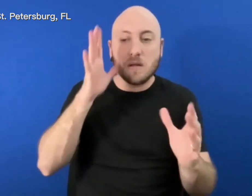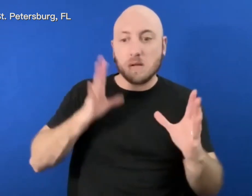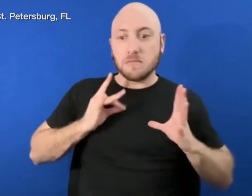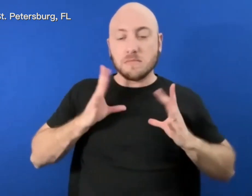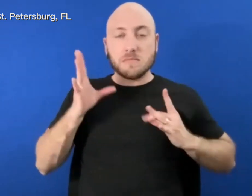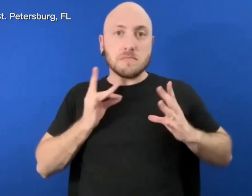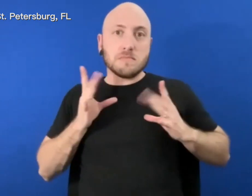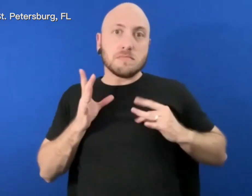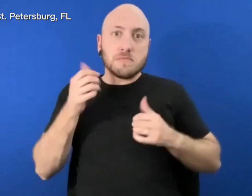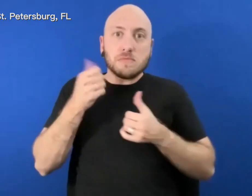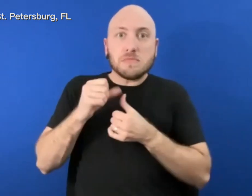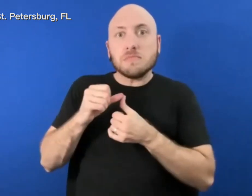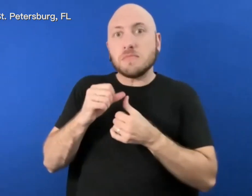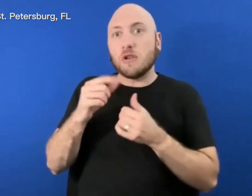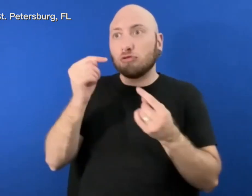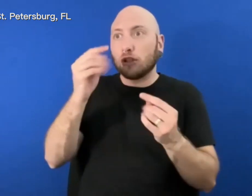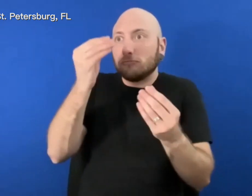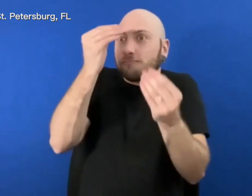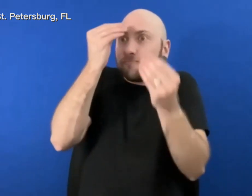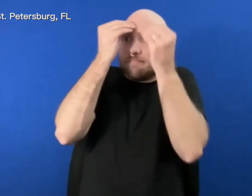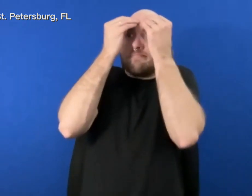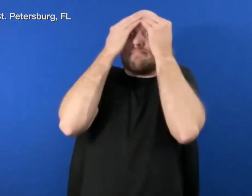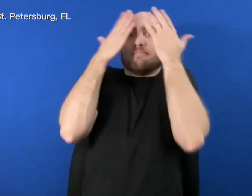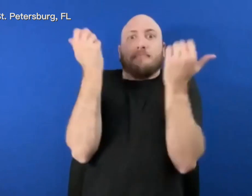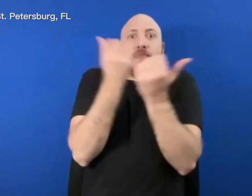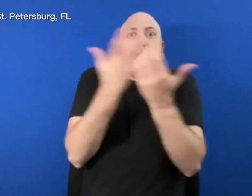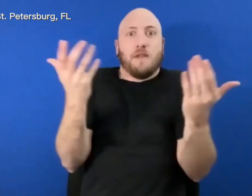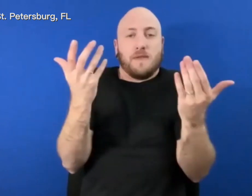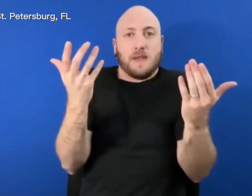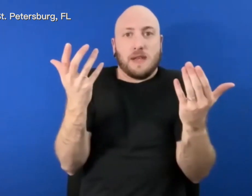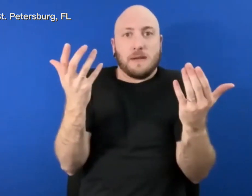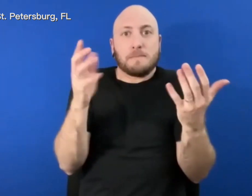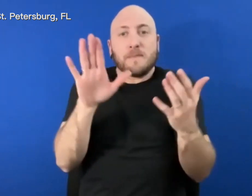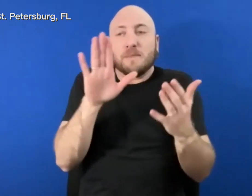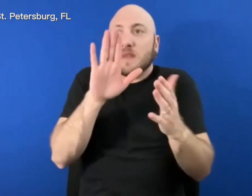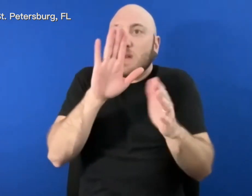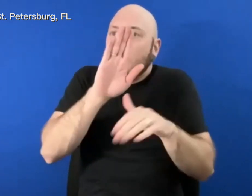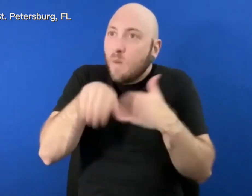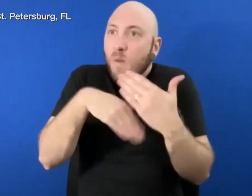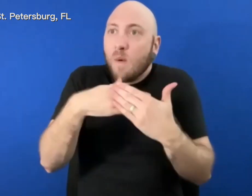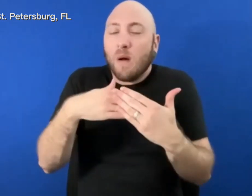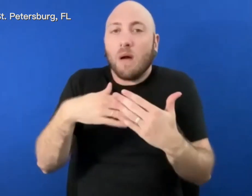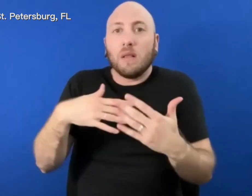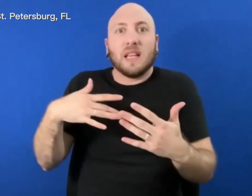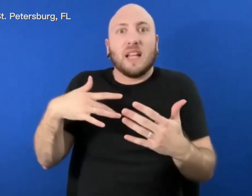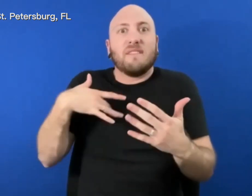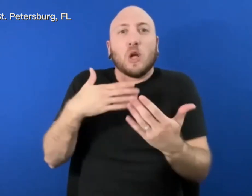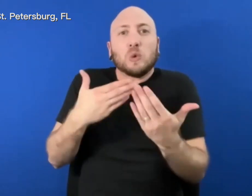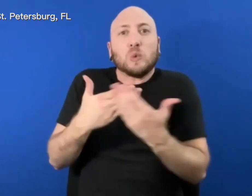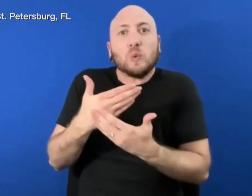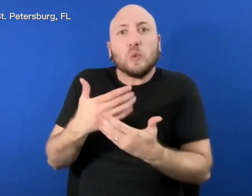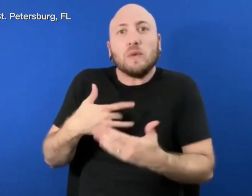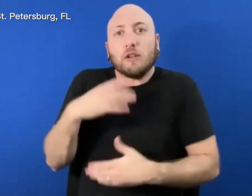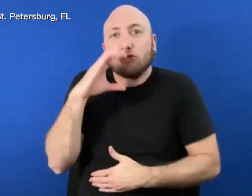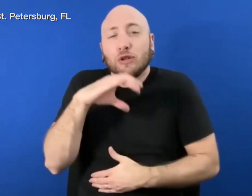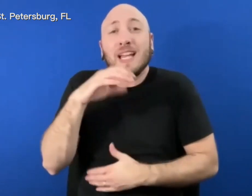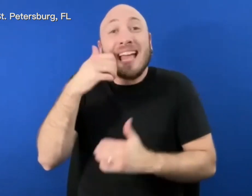it just felt so foreign to me. And I just did. I took all the suggestions. I got a sponsor. I went to every AA meeting